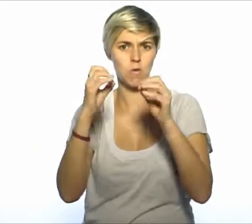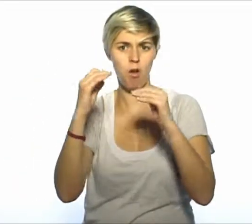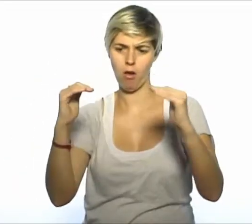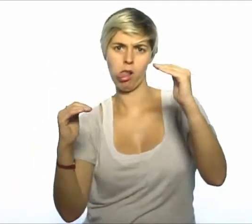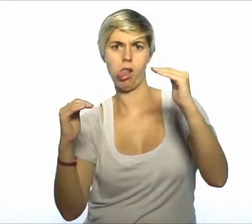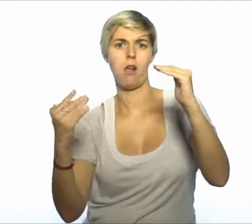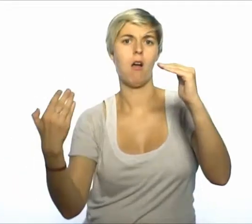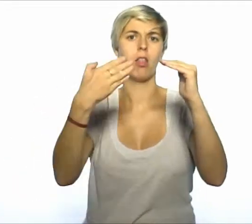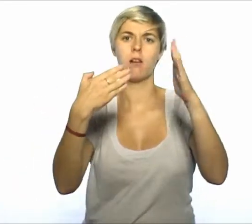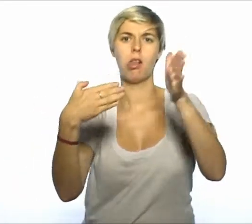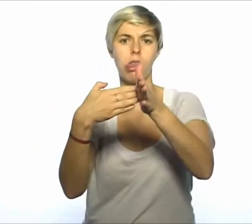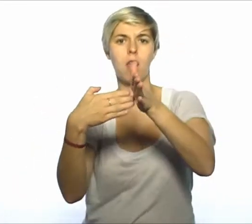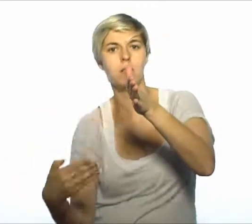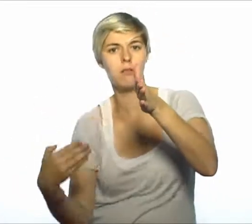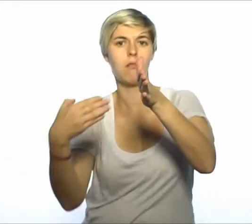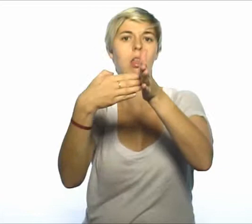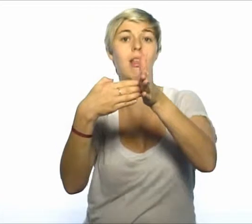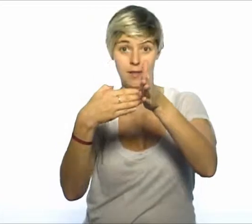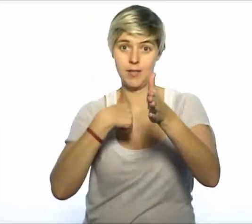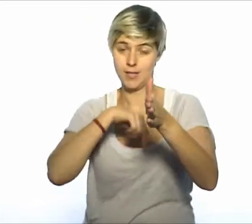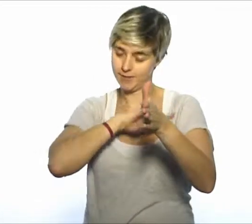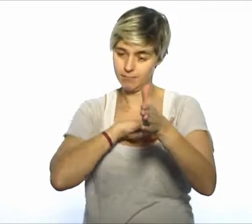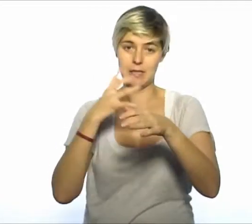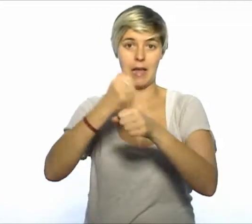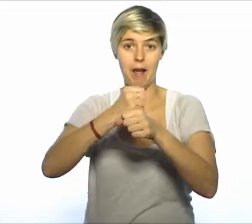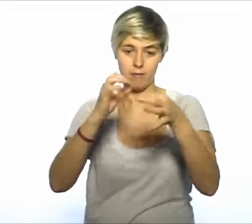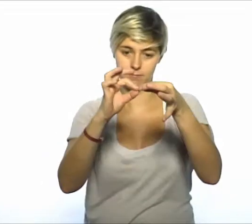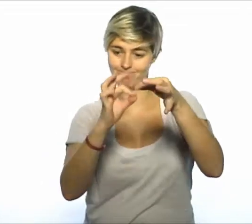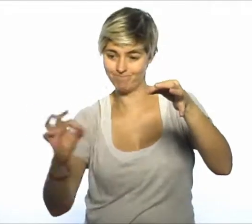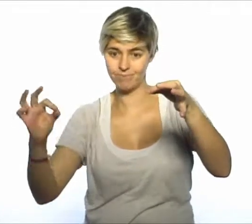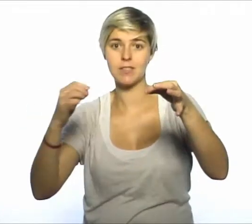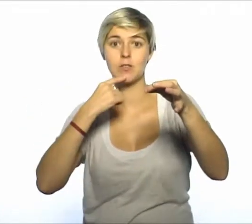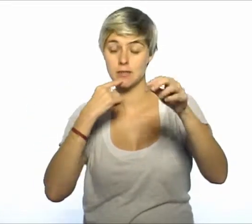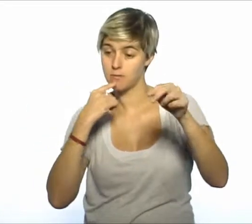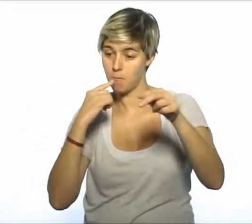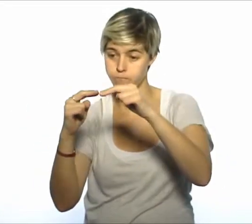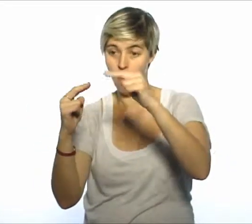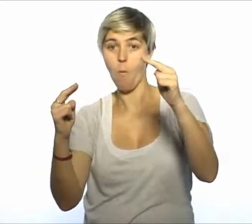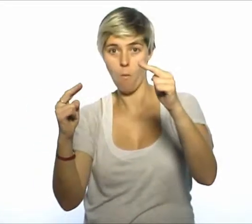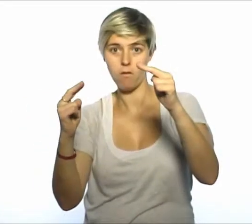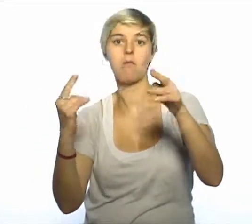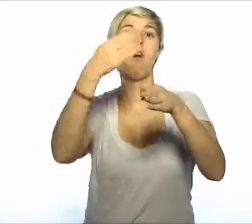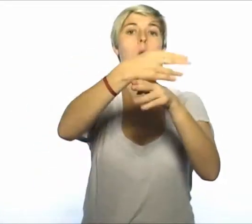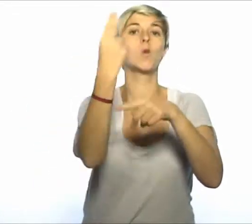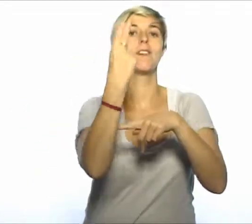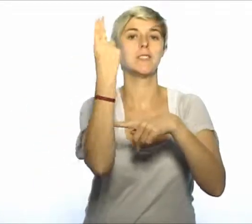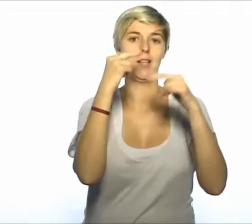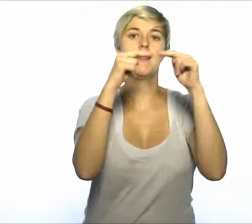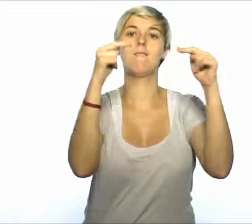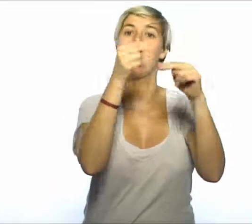due to lower level, they are not sufficient to give access to university. We make the bridge between the two and ensure that the